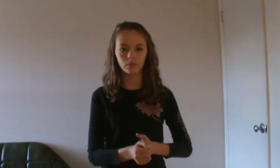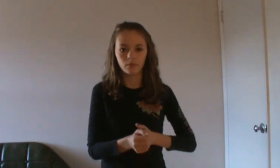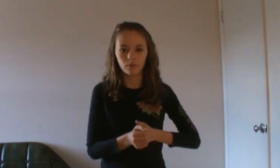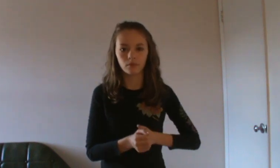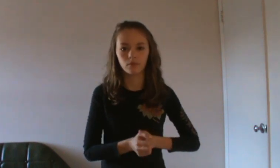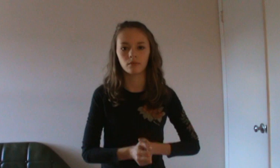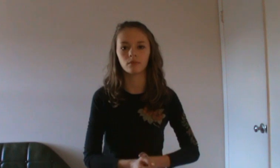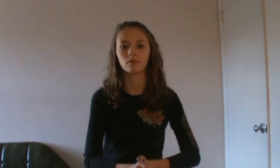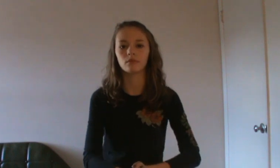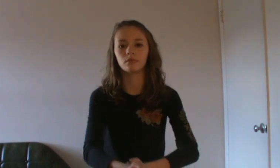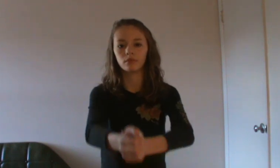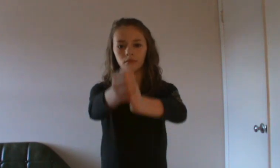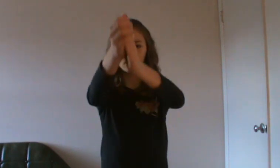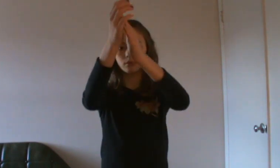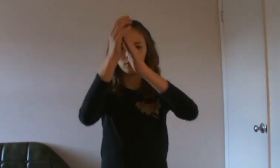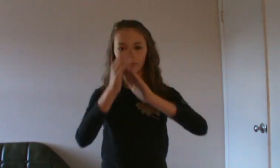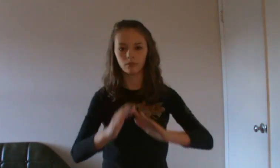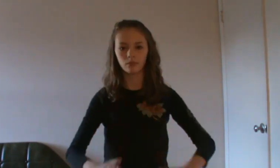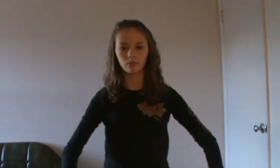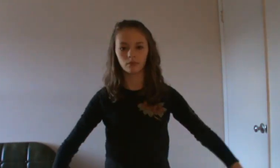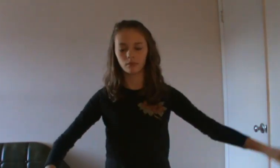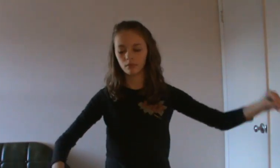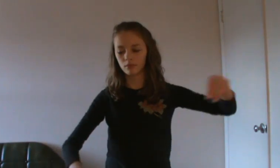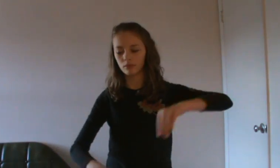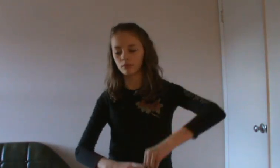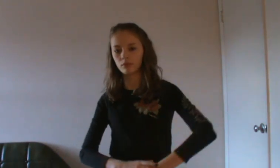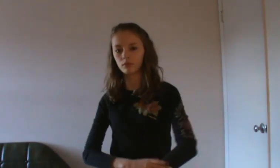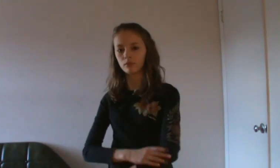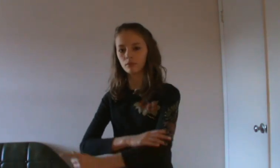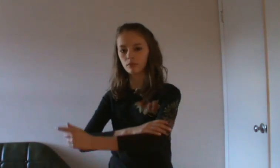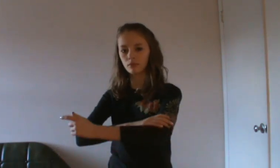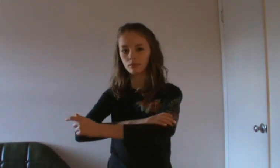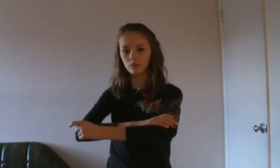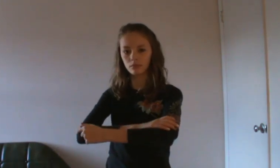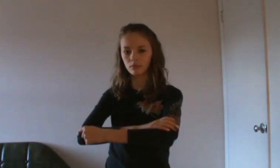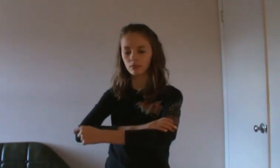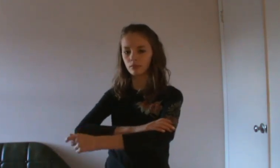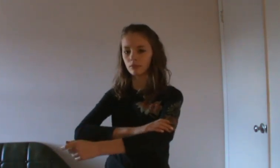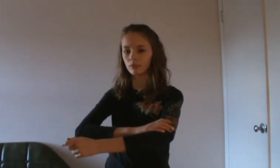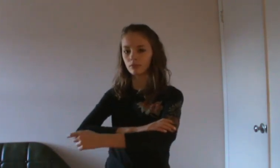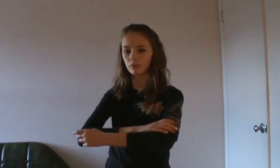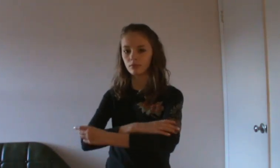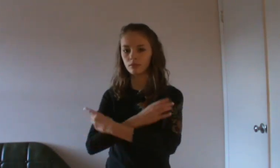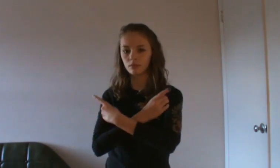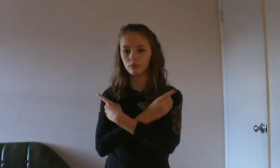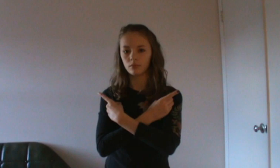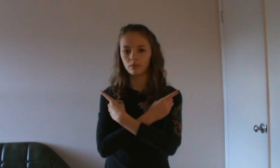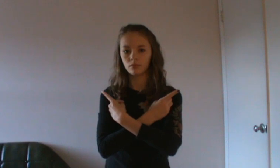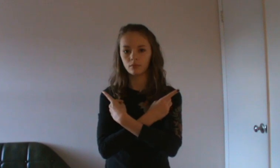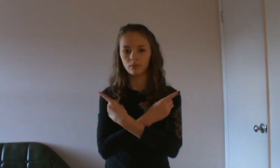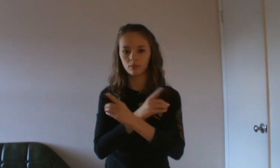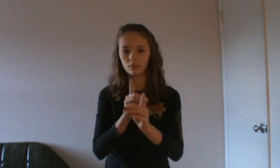Lord, lead us not into temptation, but